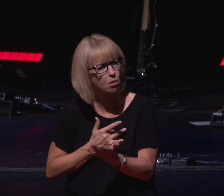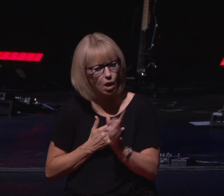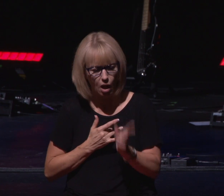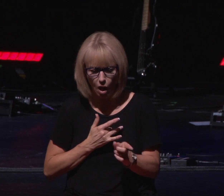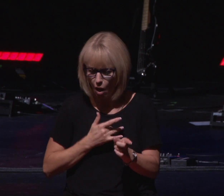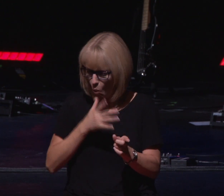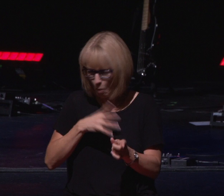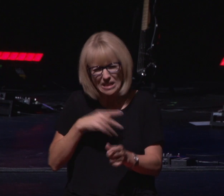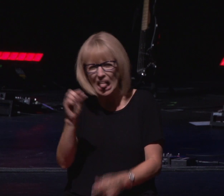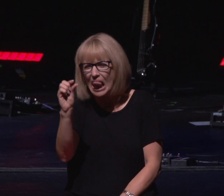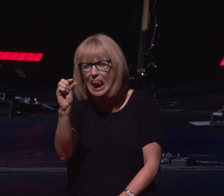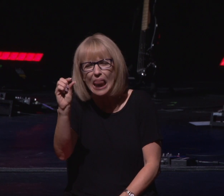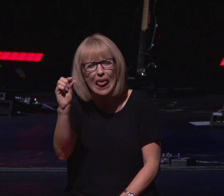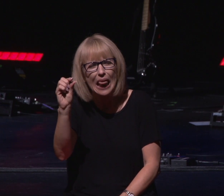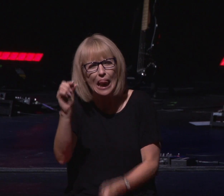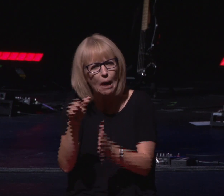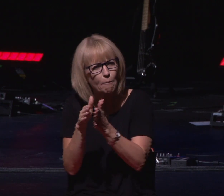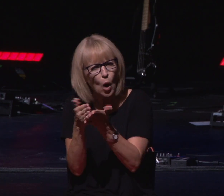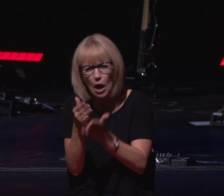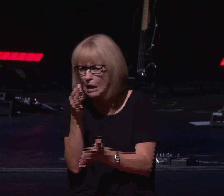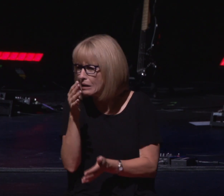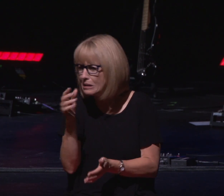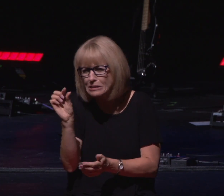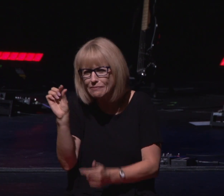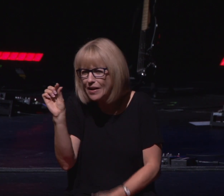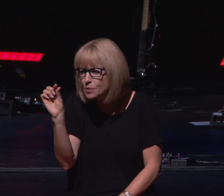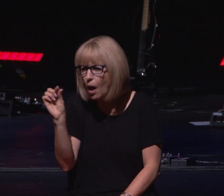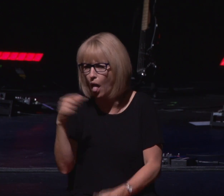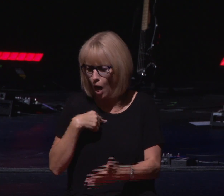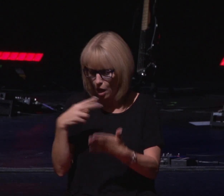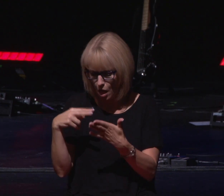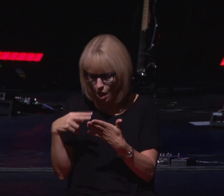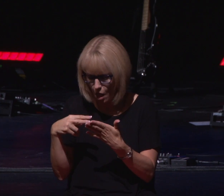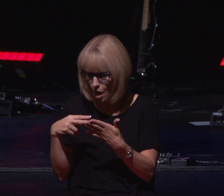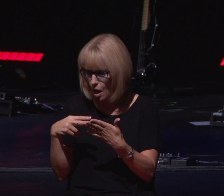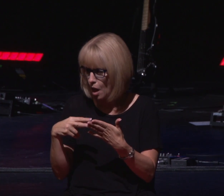And I'm reading this little book, and I actually feel really guilty.